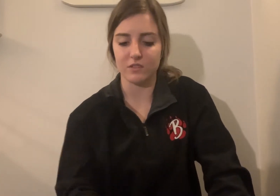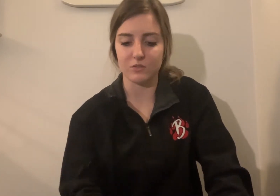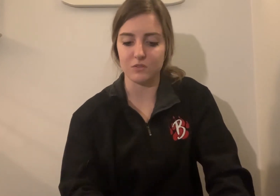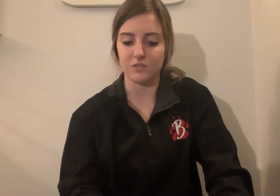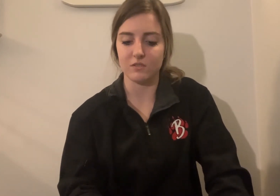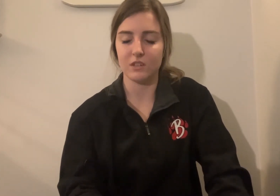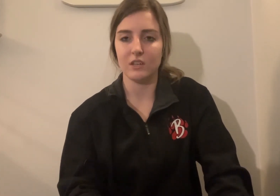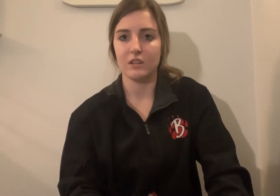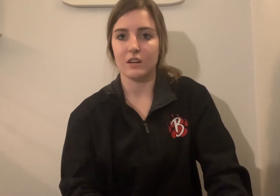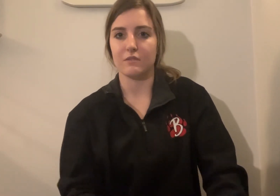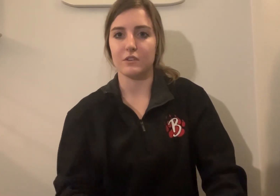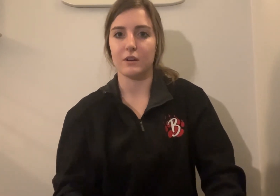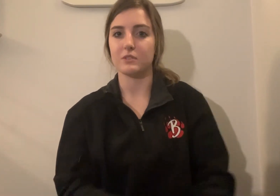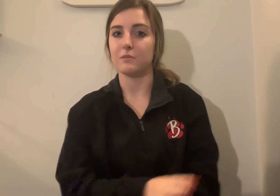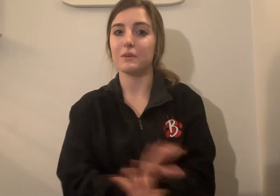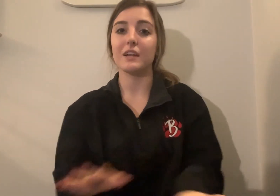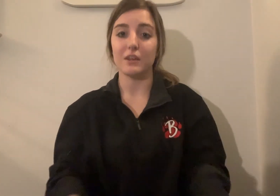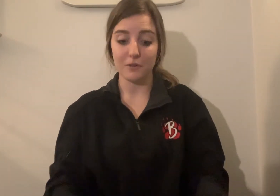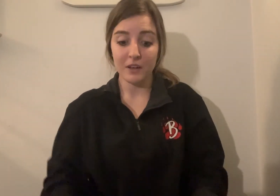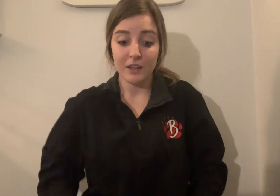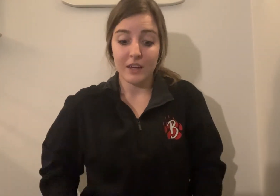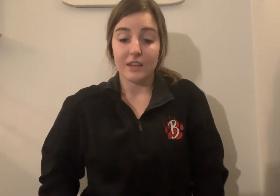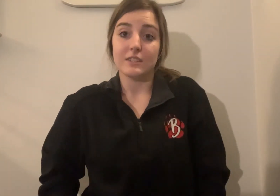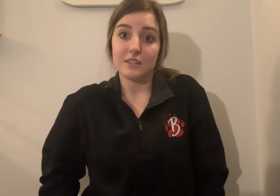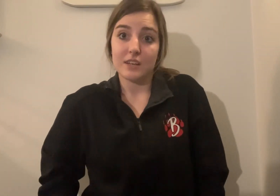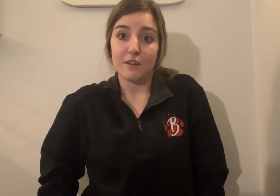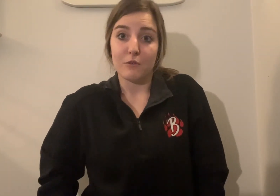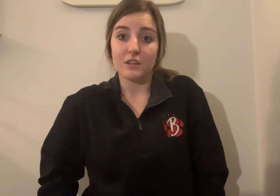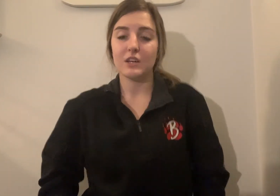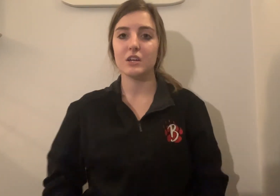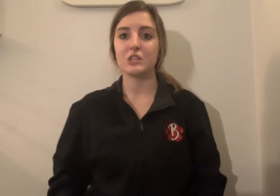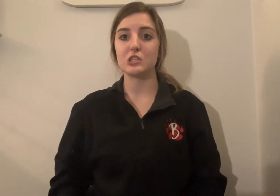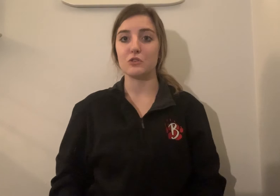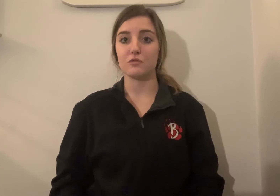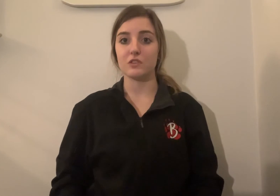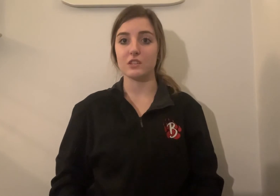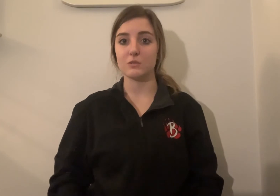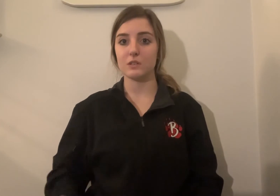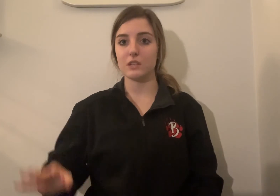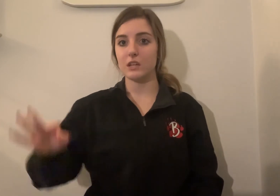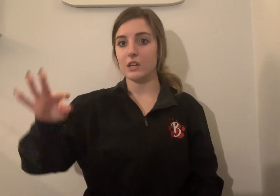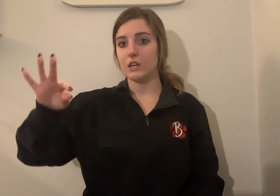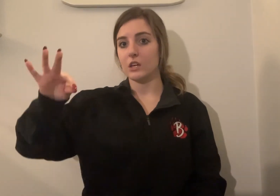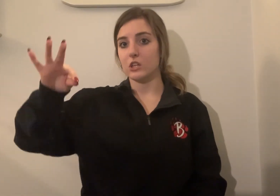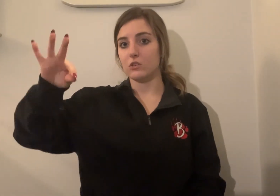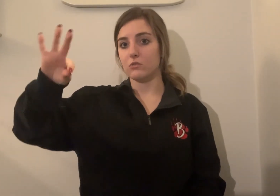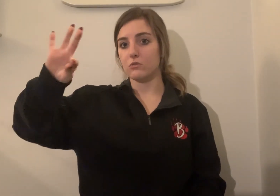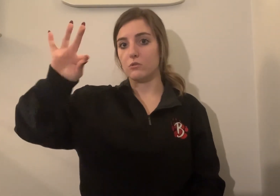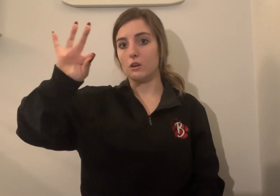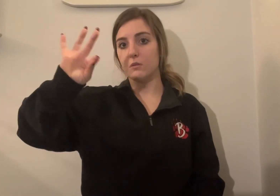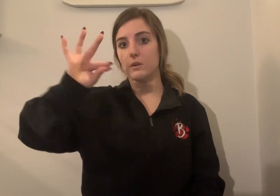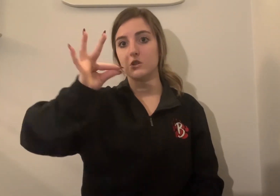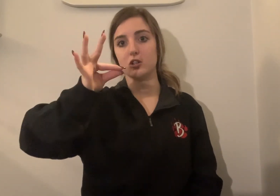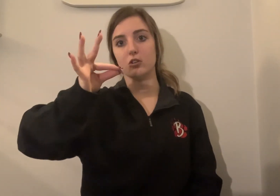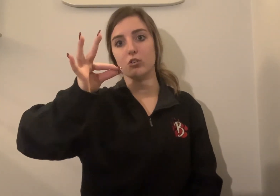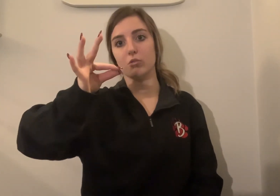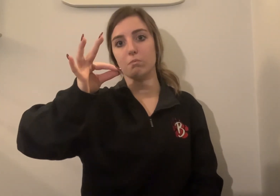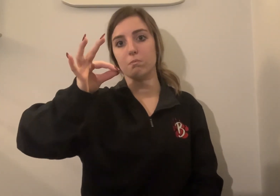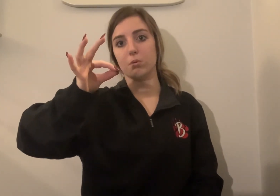one I felt opposite. But anywho, it does have one. So for this one, you pinch your